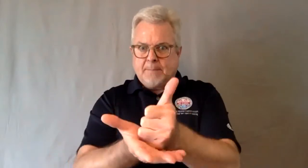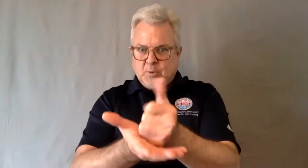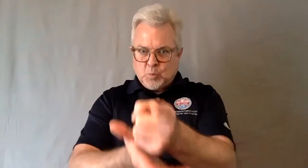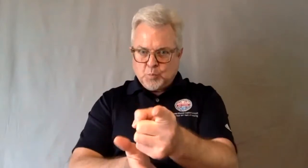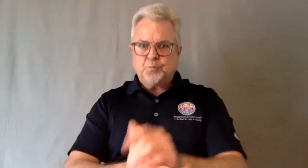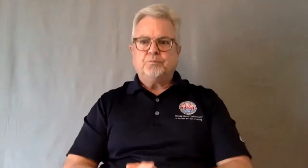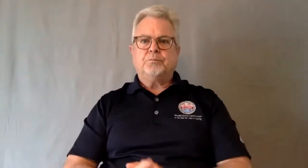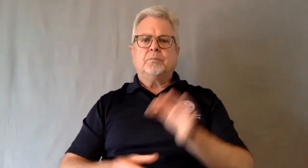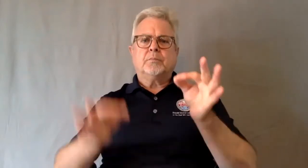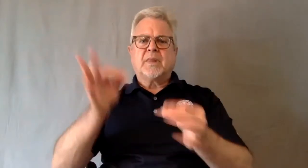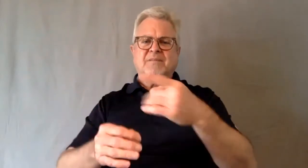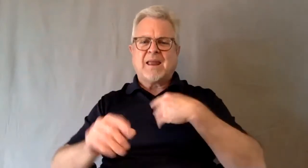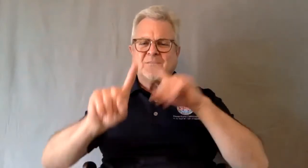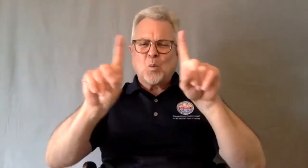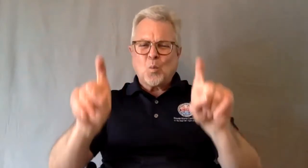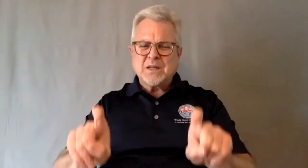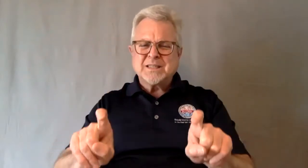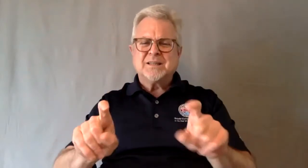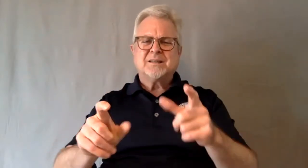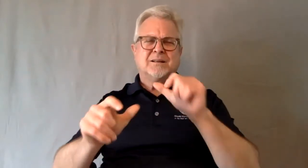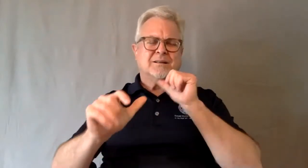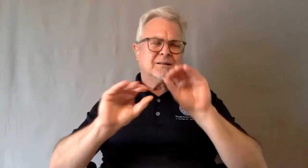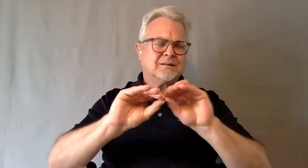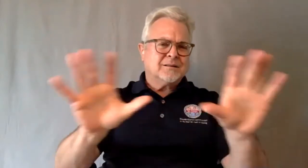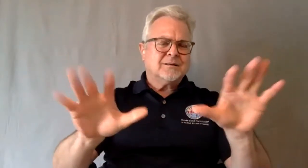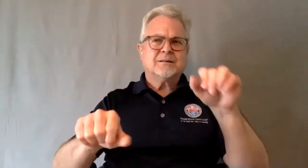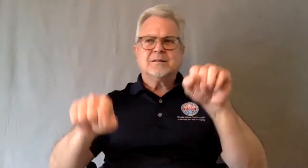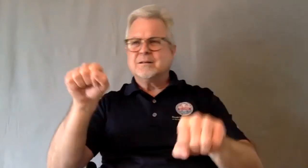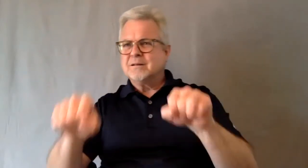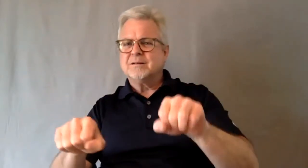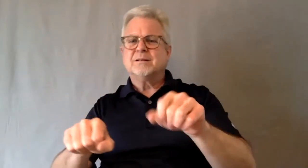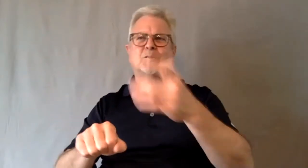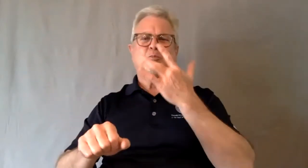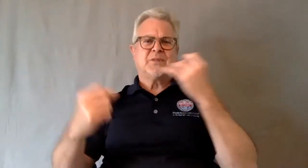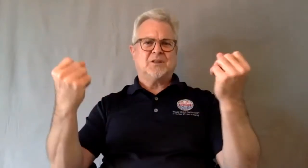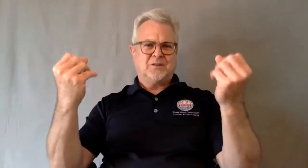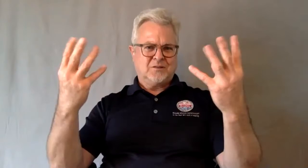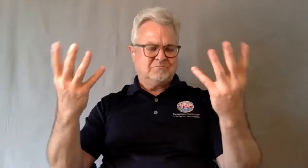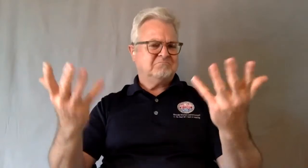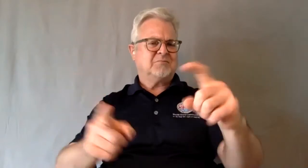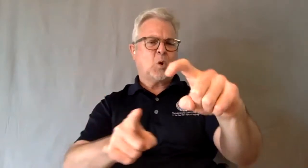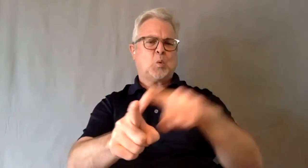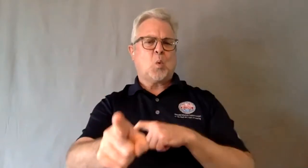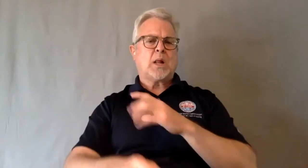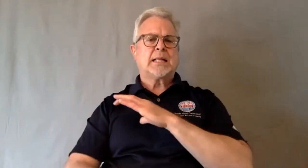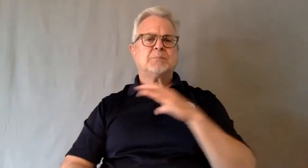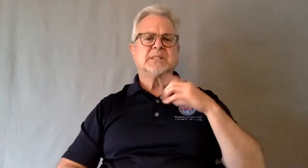yet. So hopefully that will help you. And if you have any questions or need clarity or confusion, want something